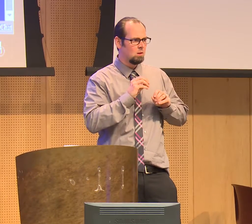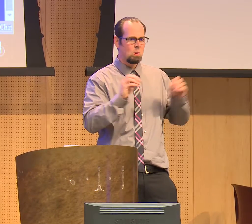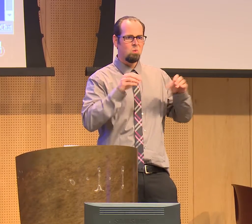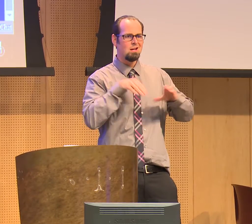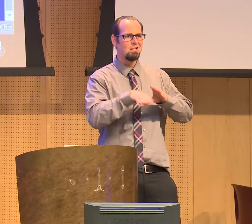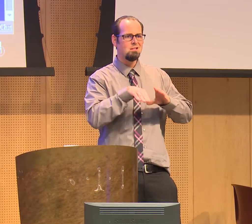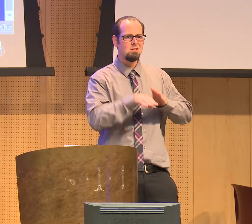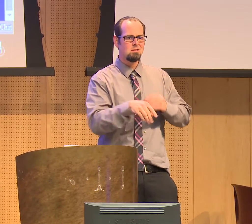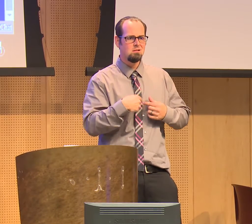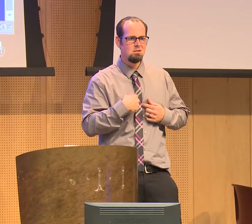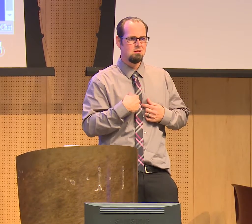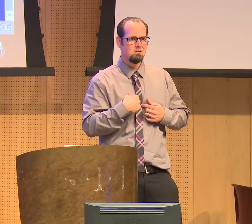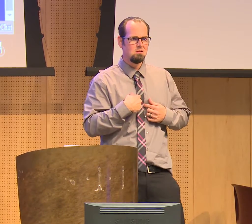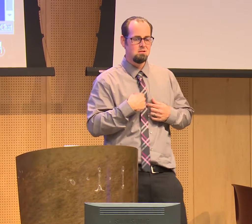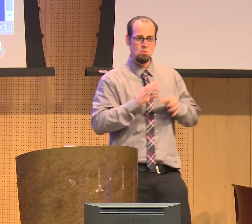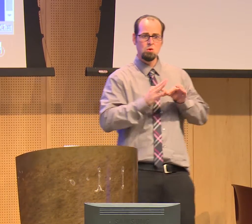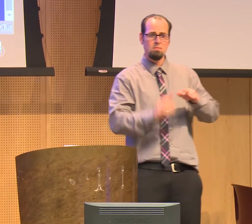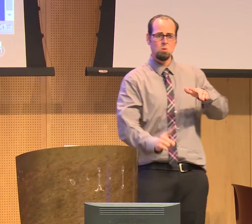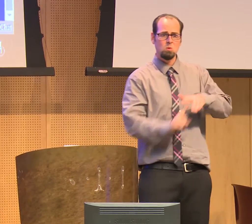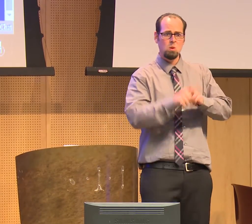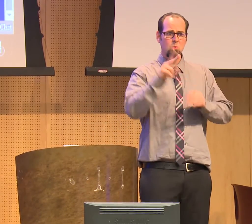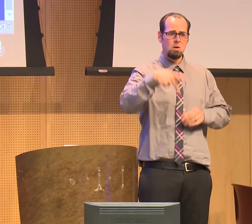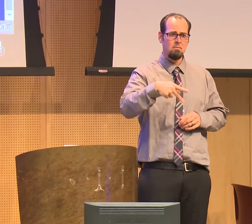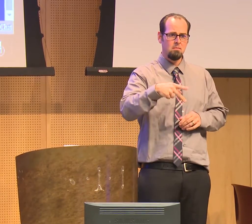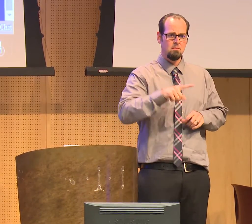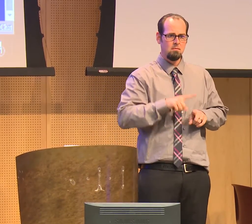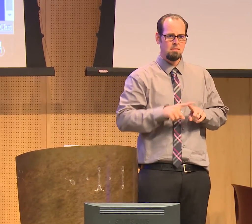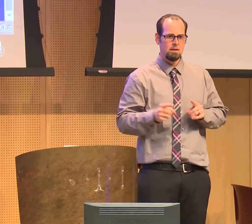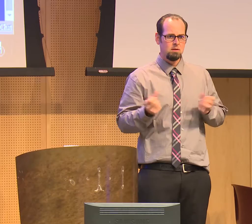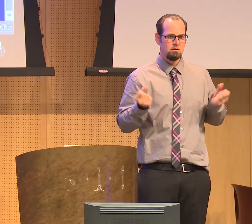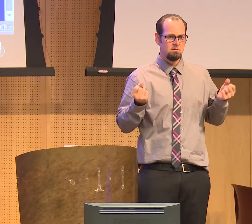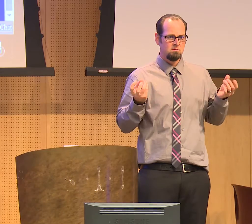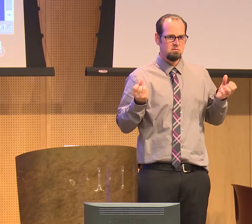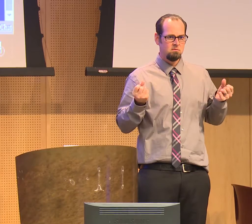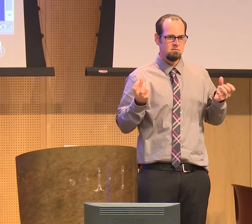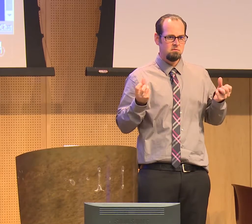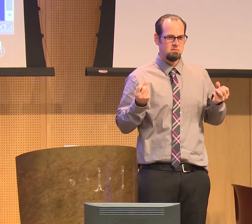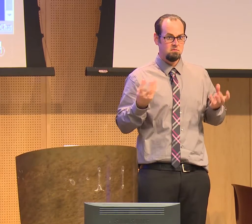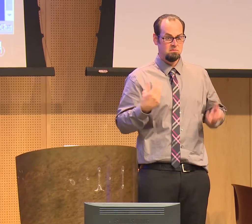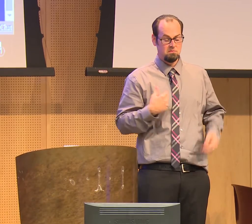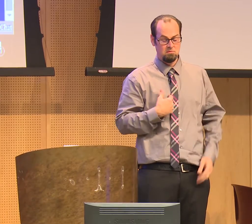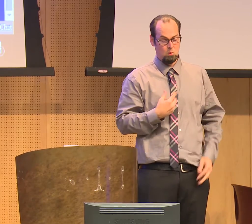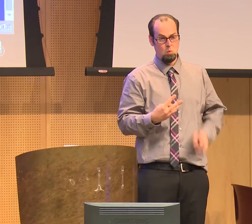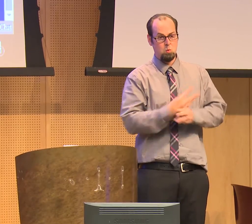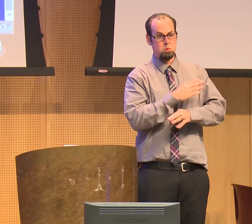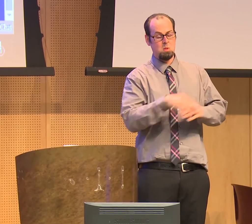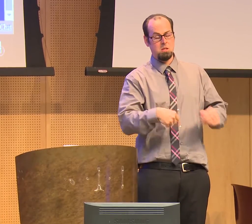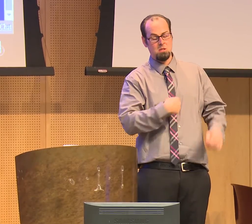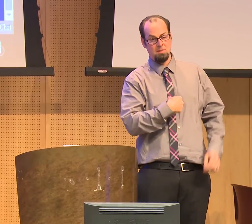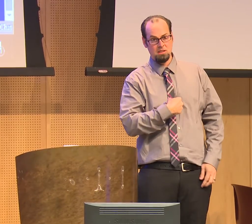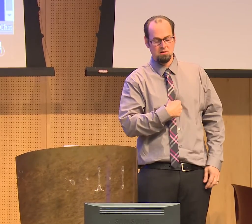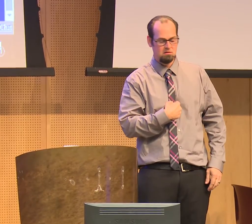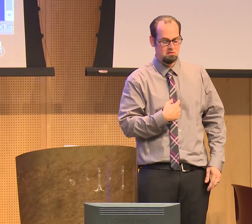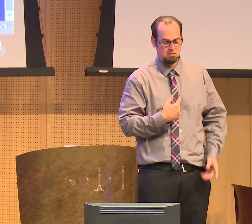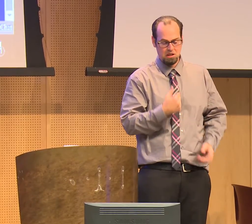There was really no access. The interpreters would not show up, and those who did signed worse than I